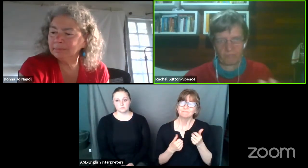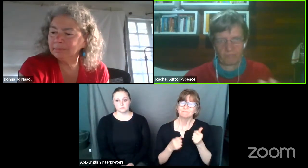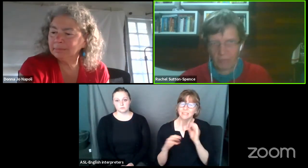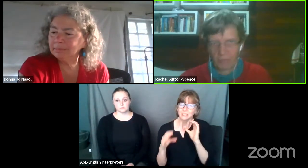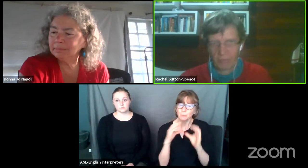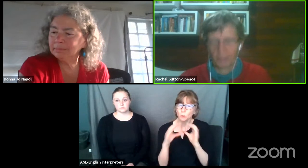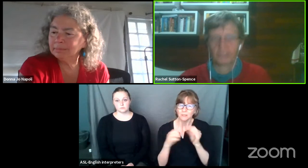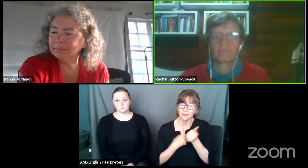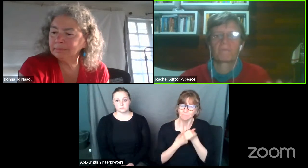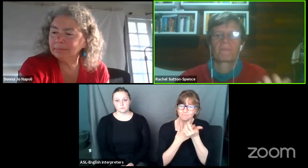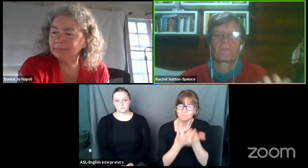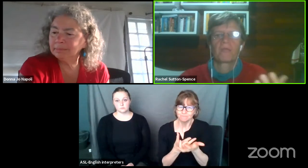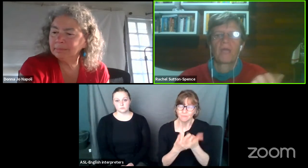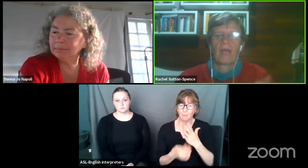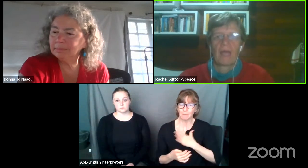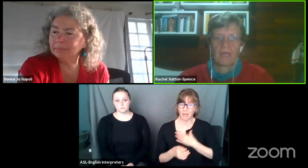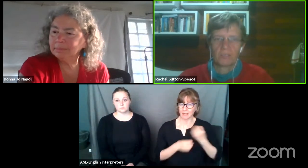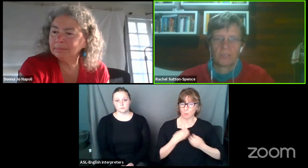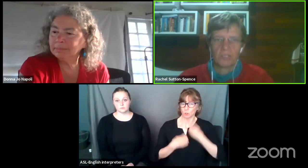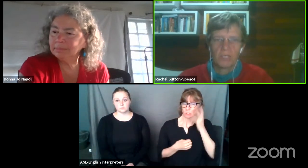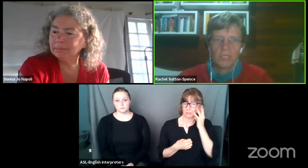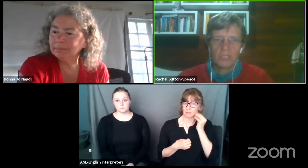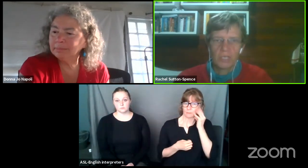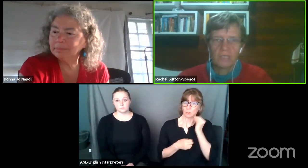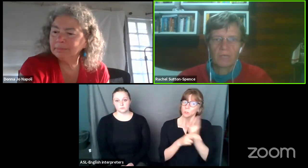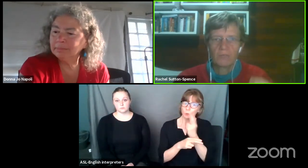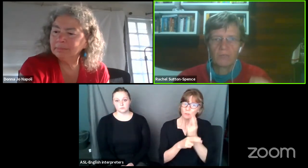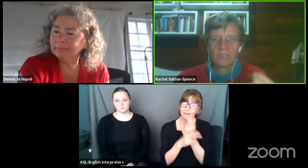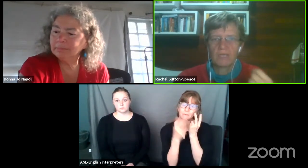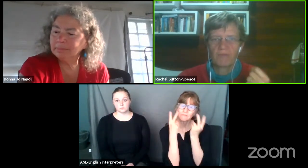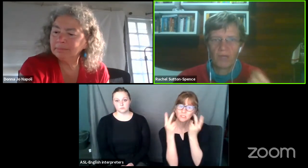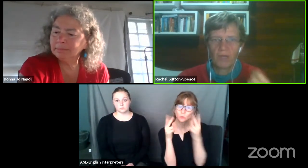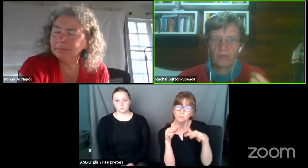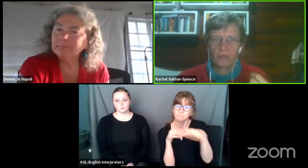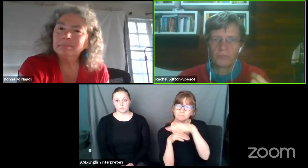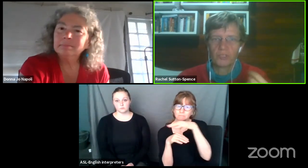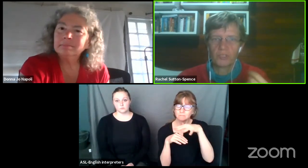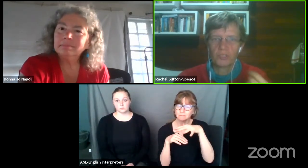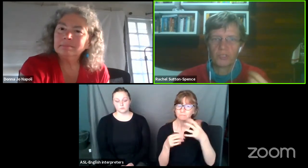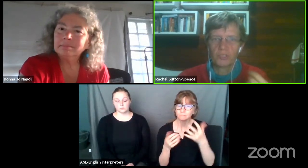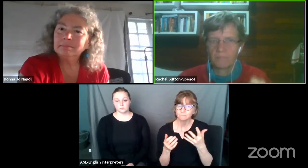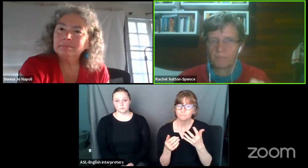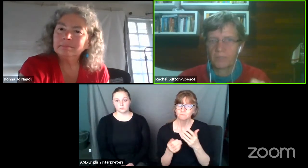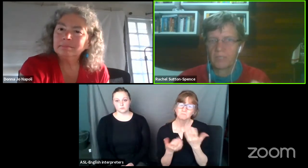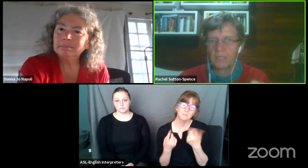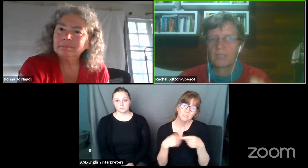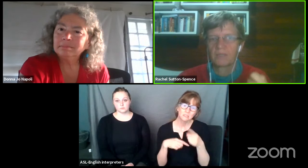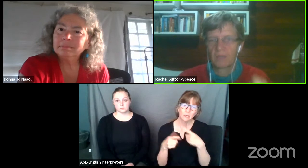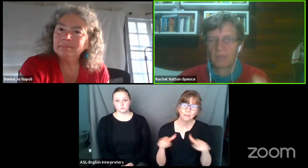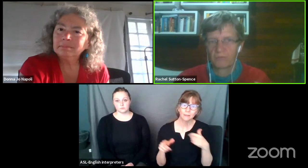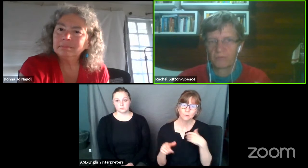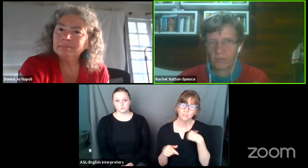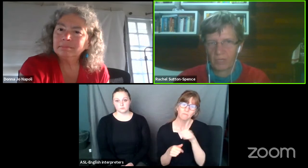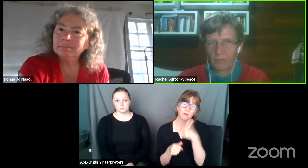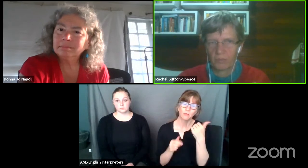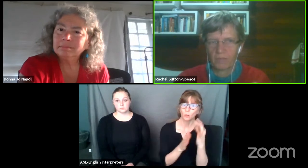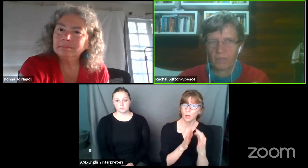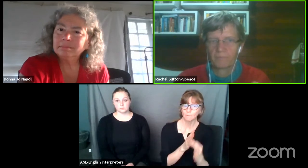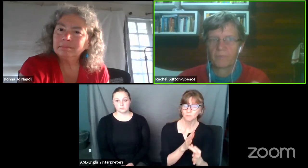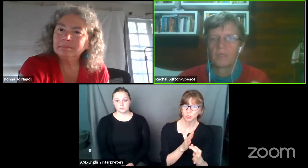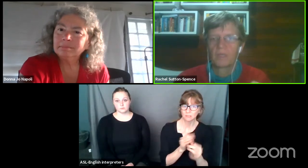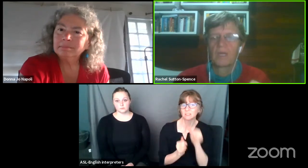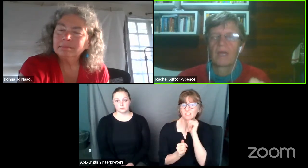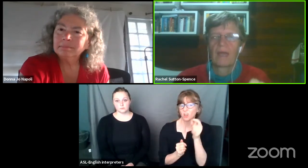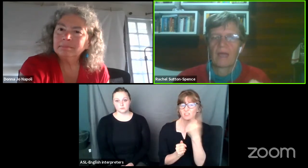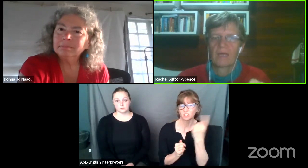That's essentially how it works. And sign languages have other options that go beyond simply their own